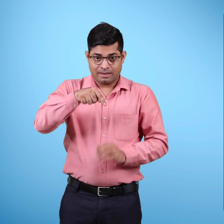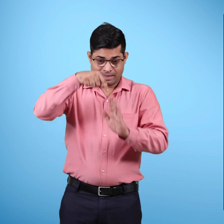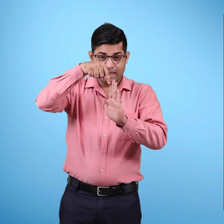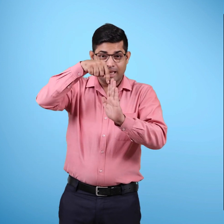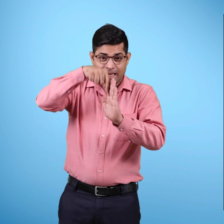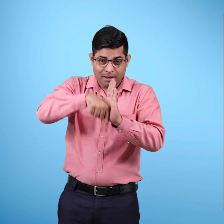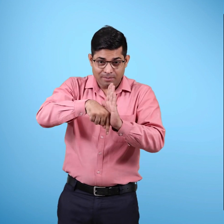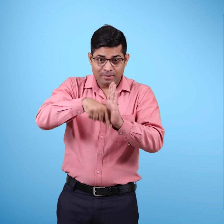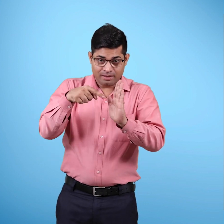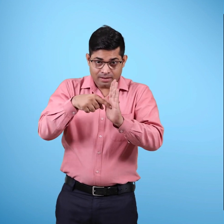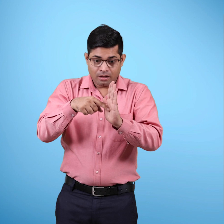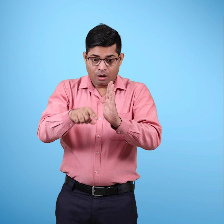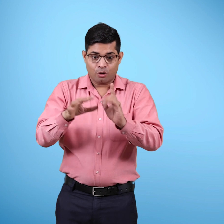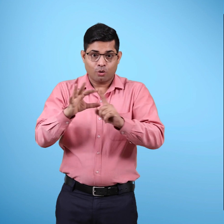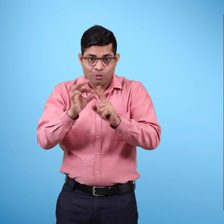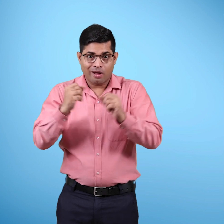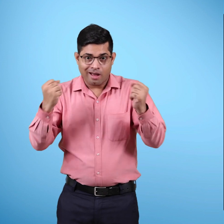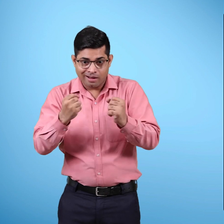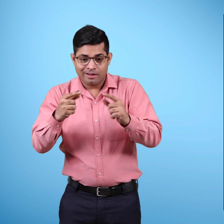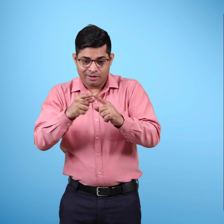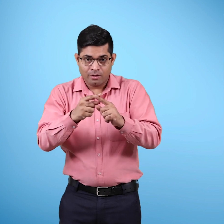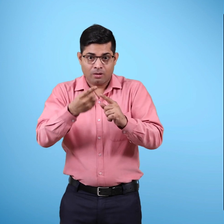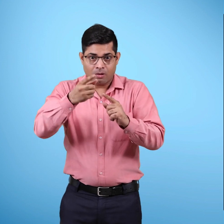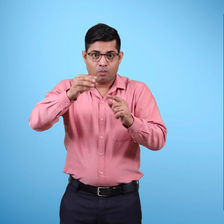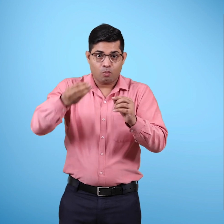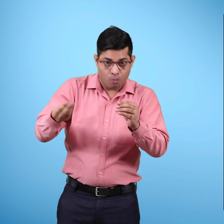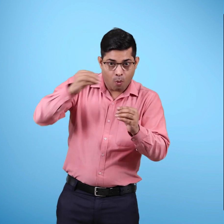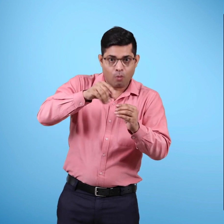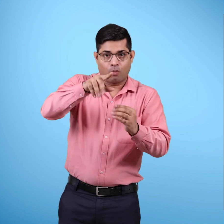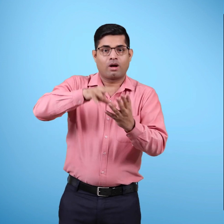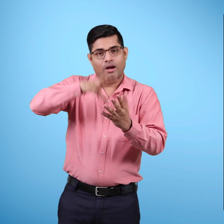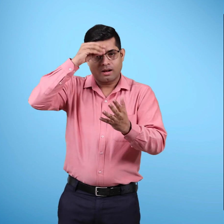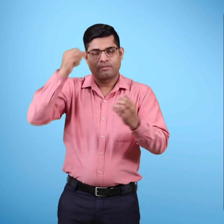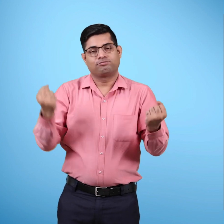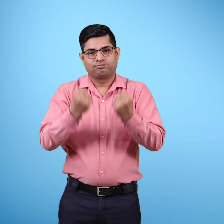Let us learn more about this part from the following activities.